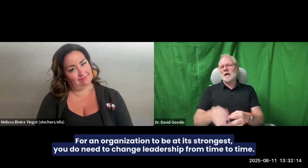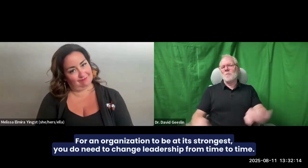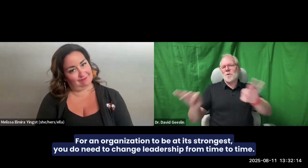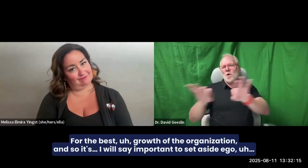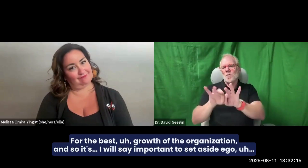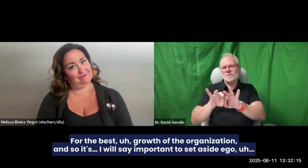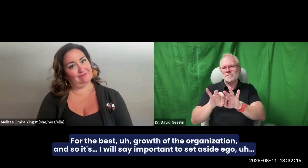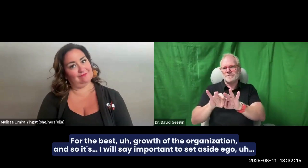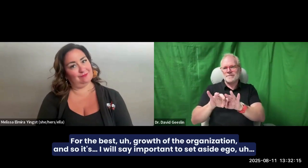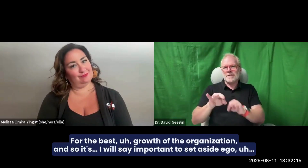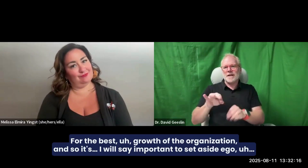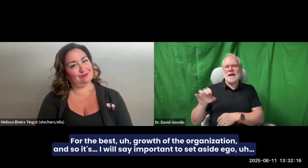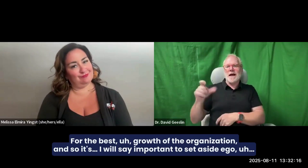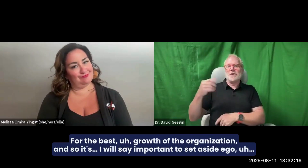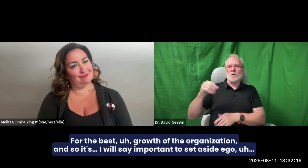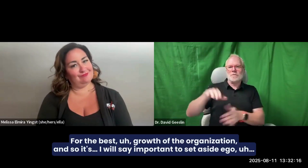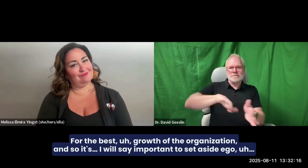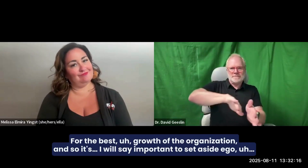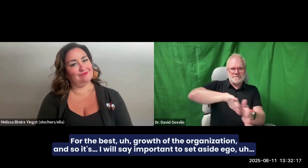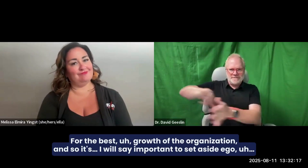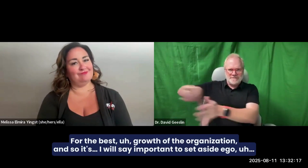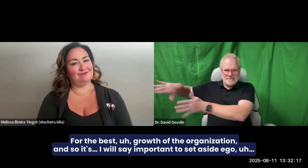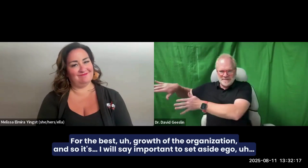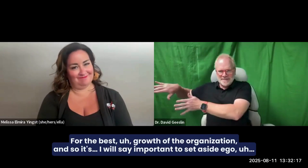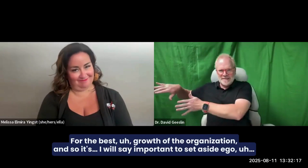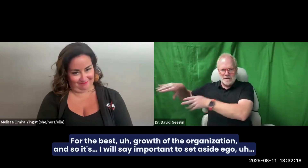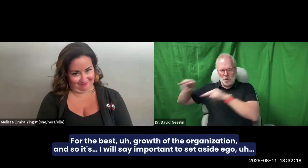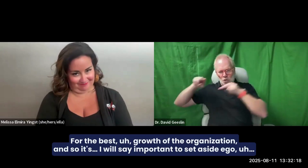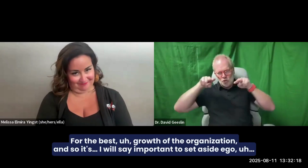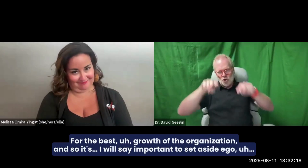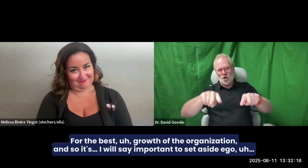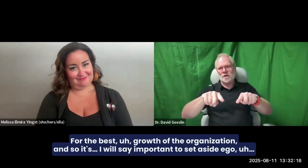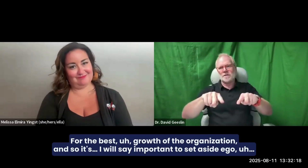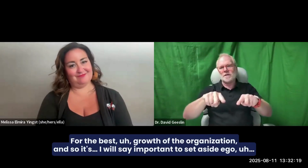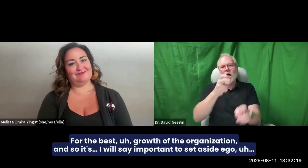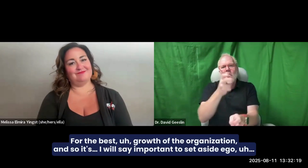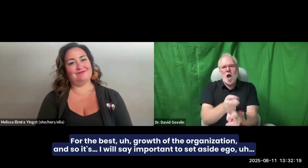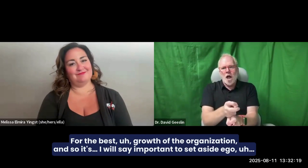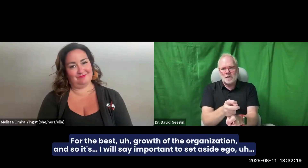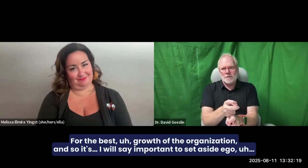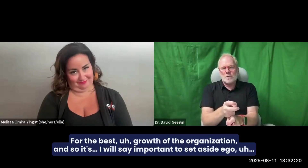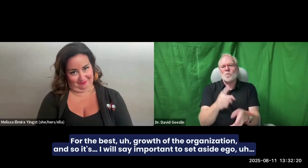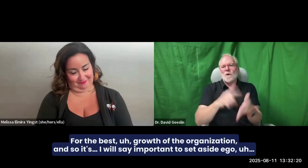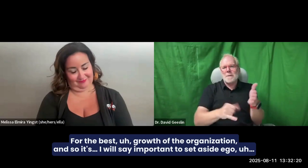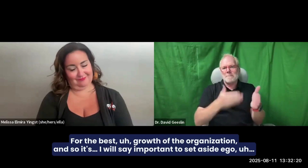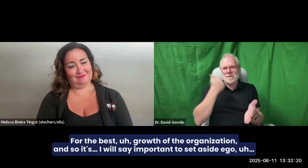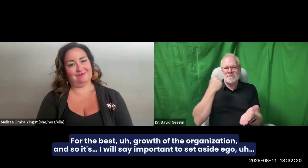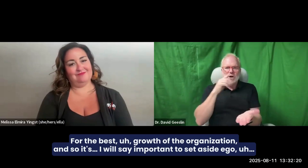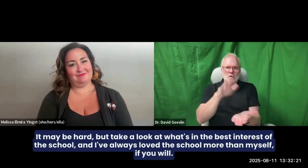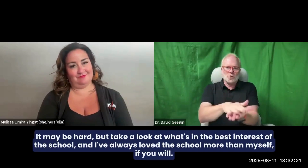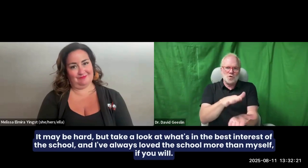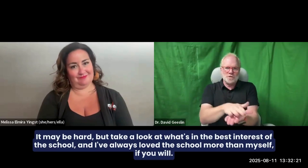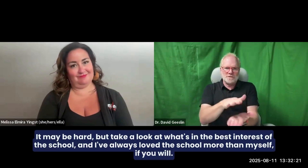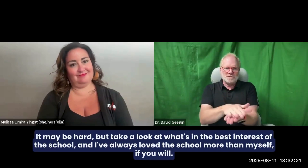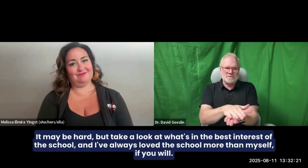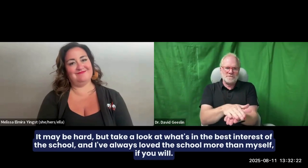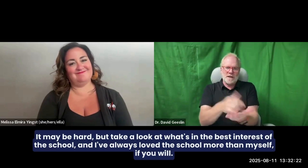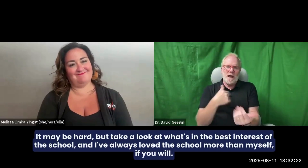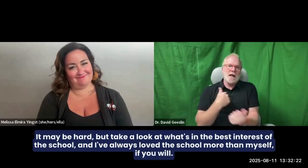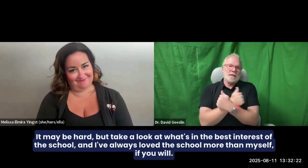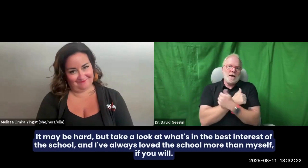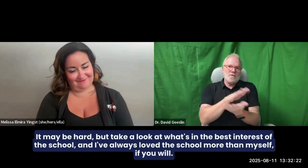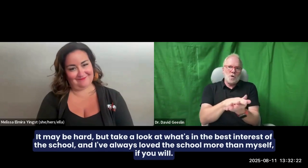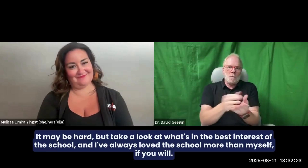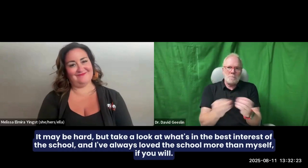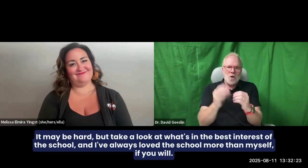time for the best growth of the organization. And so I will say, important to set aside ego. It may